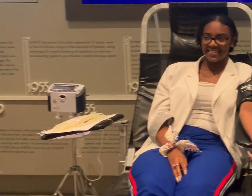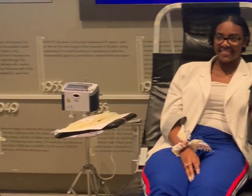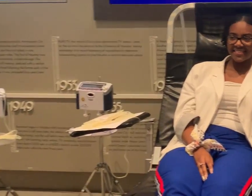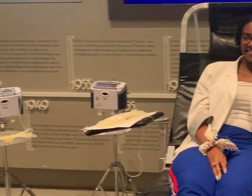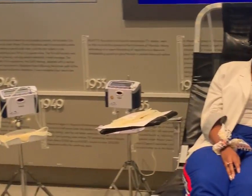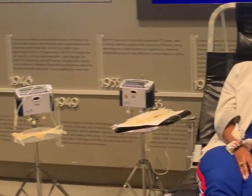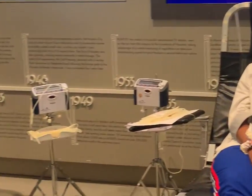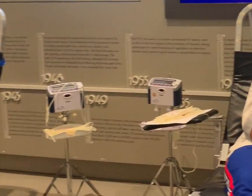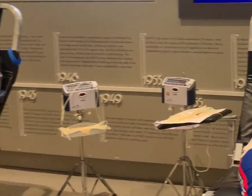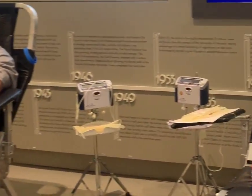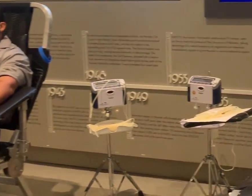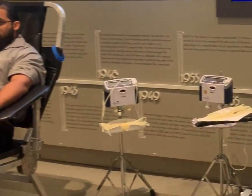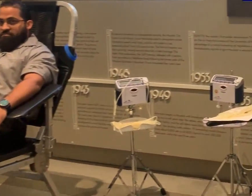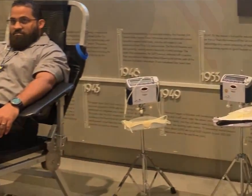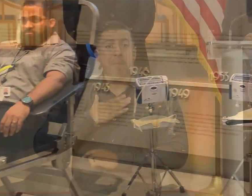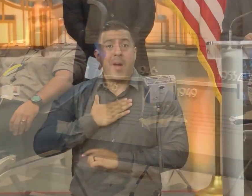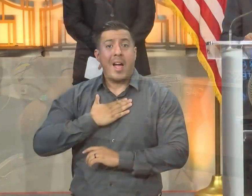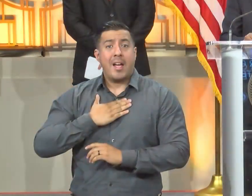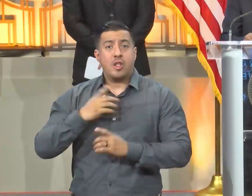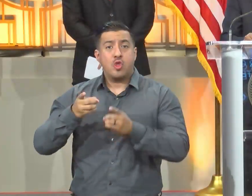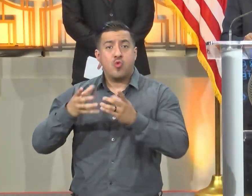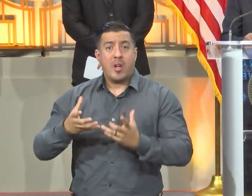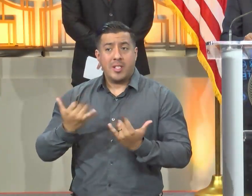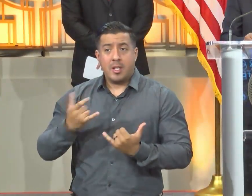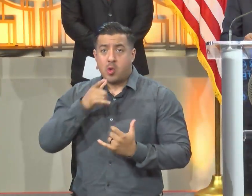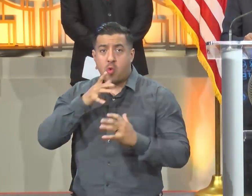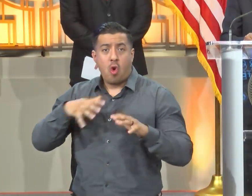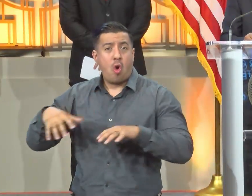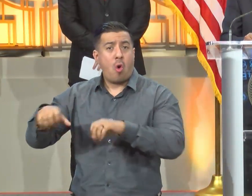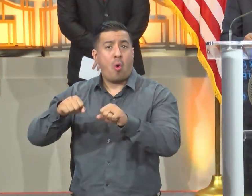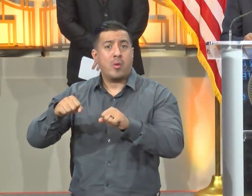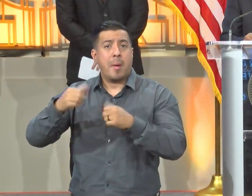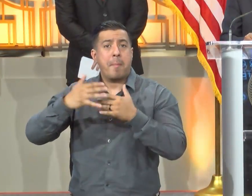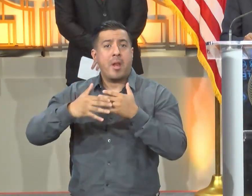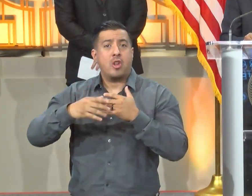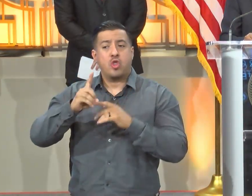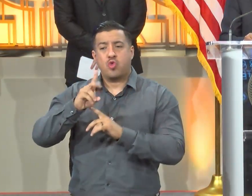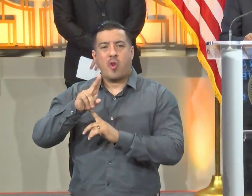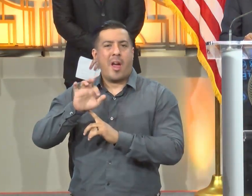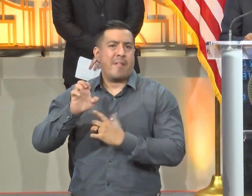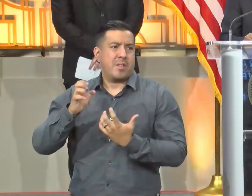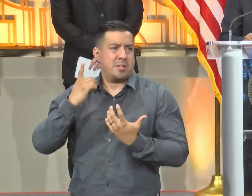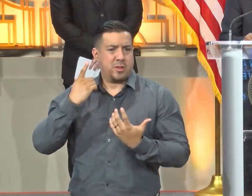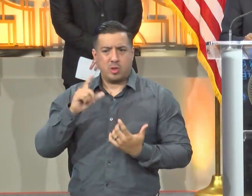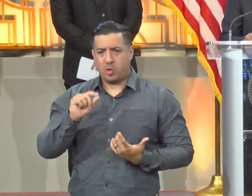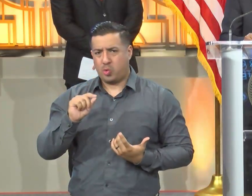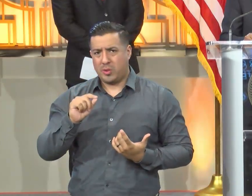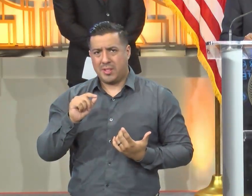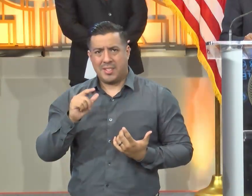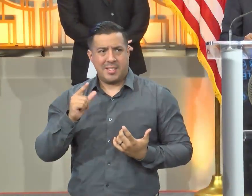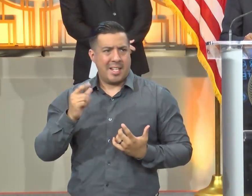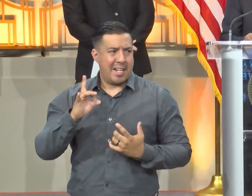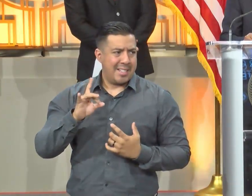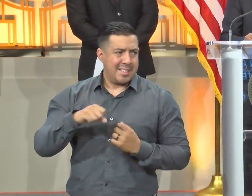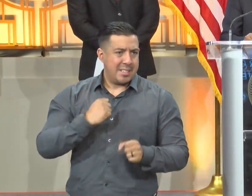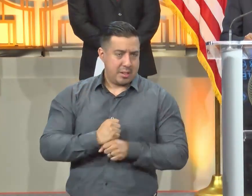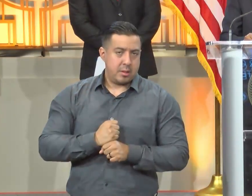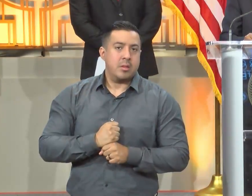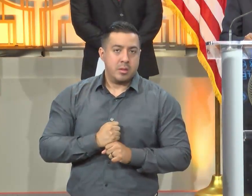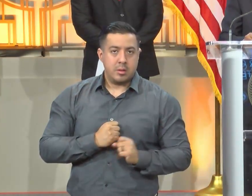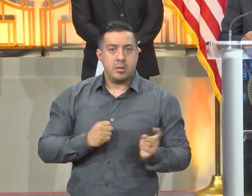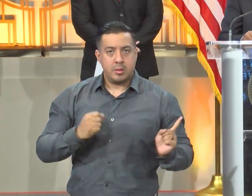my directors has been hosting blood drives for the last 7, 8 years, Janice Weaver,